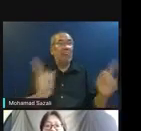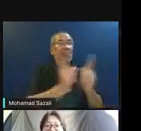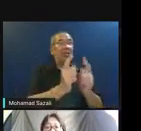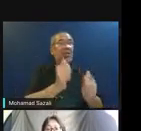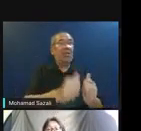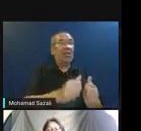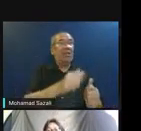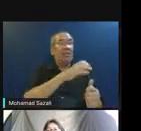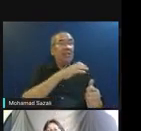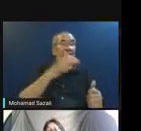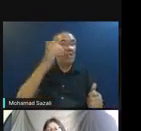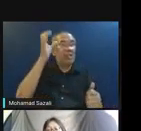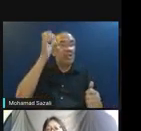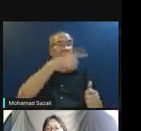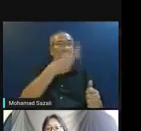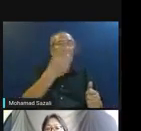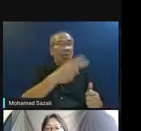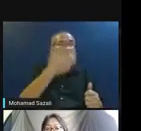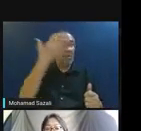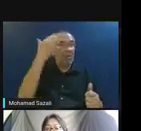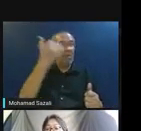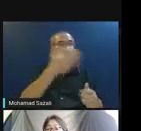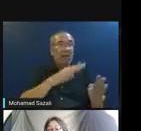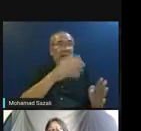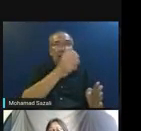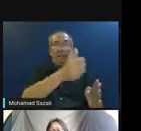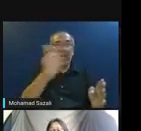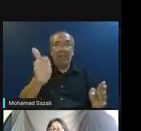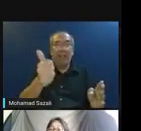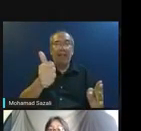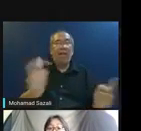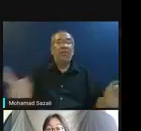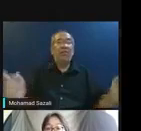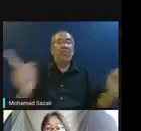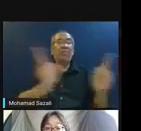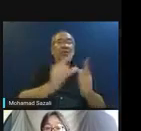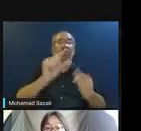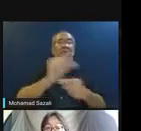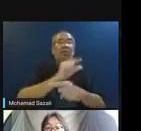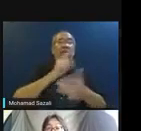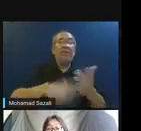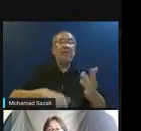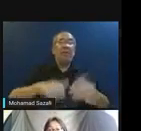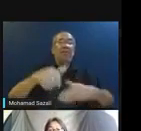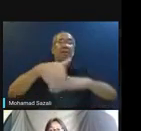expression, to enable another deaf person able to understand us.